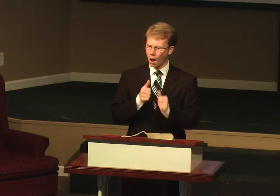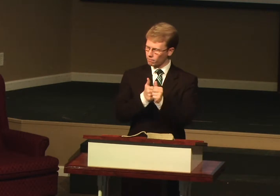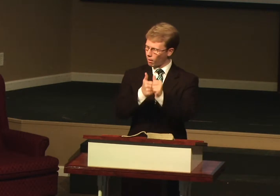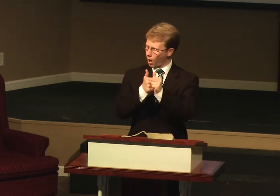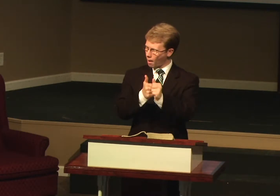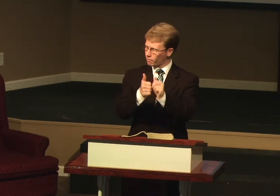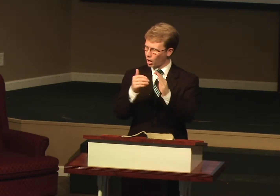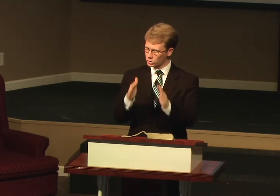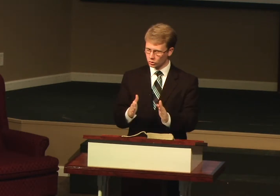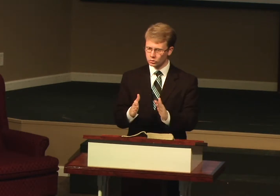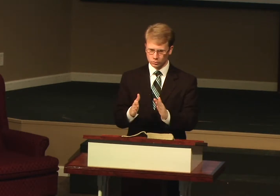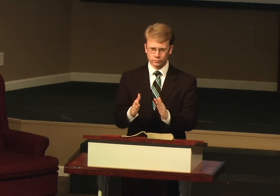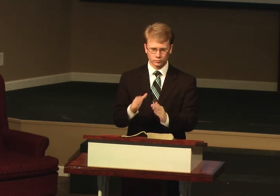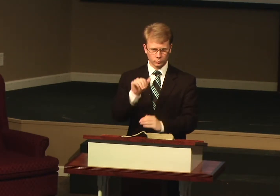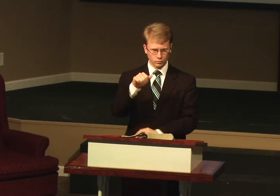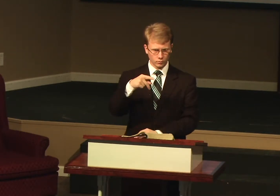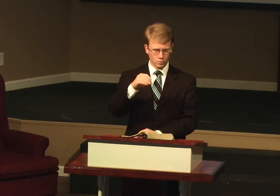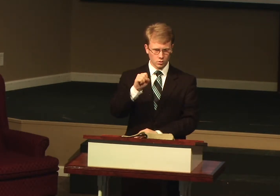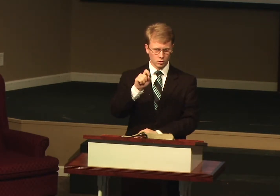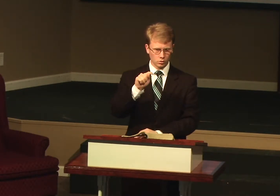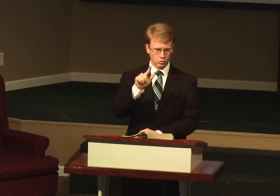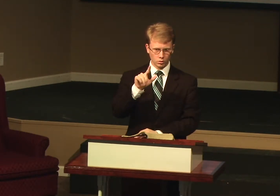The foundation of the apostles,